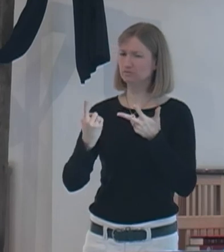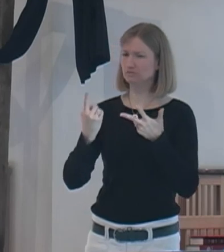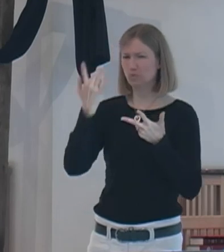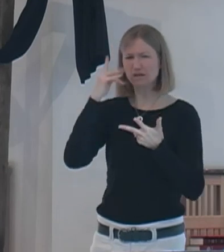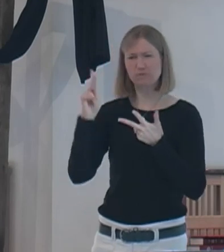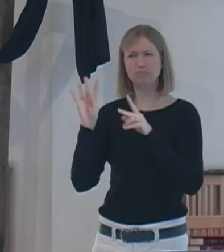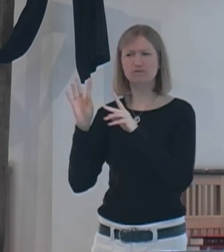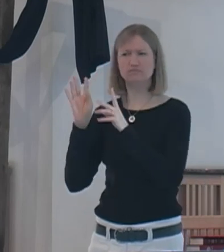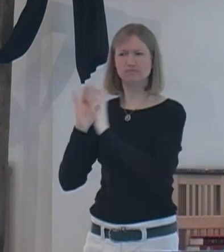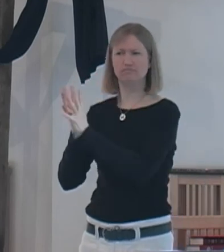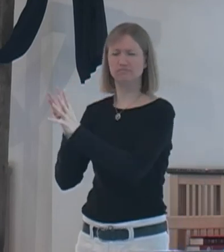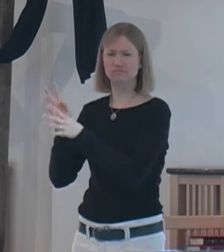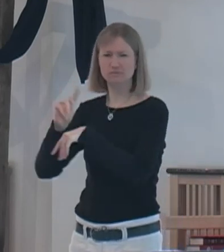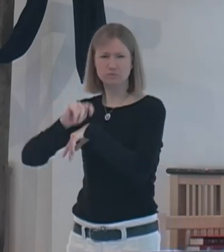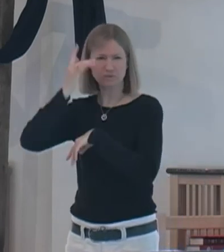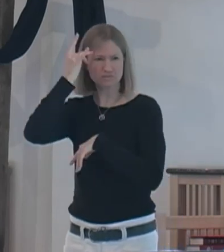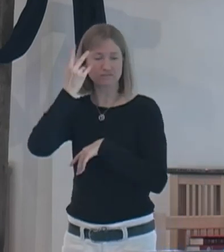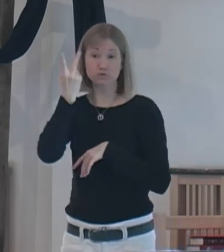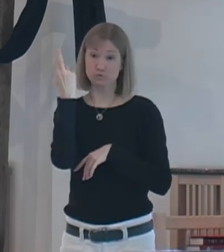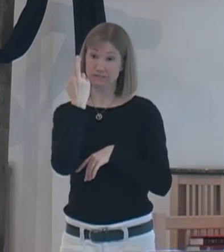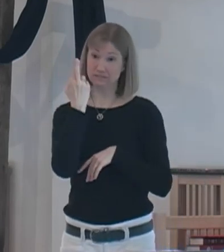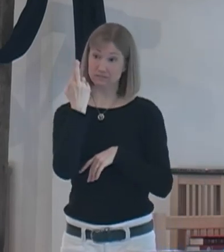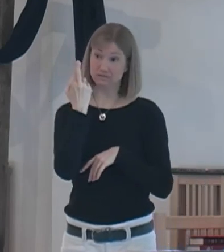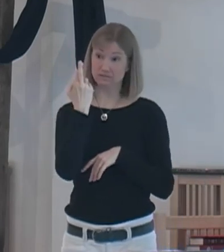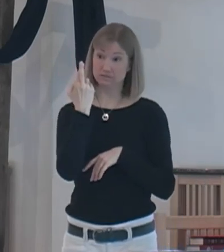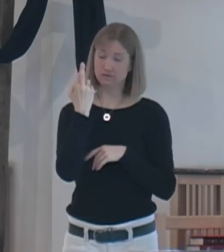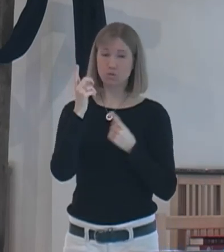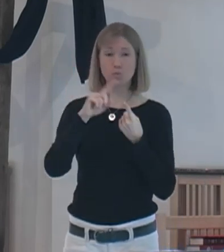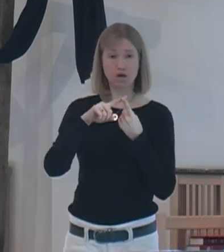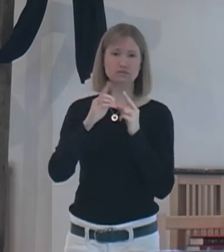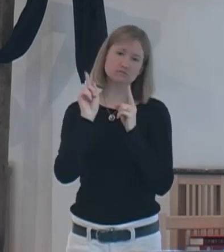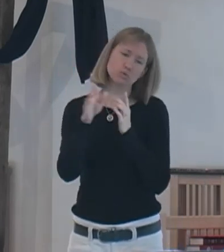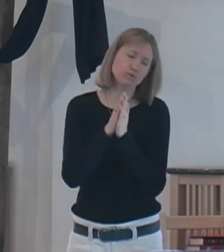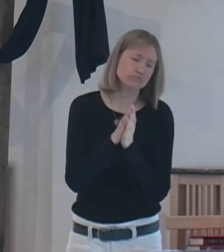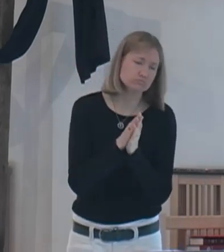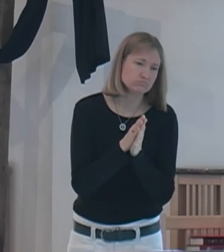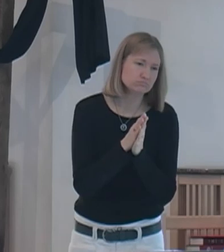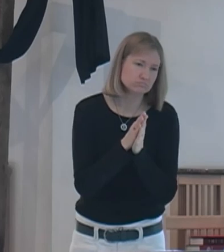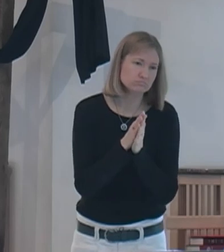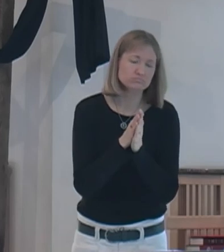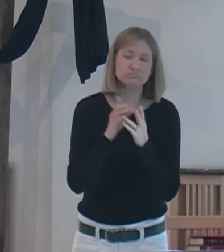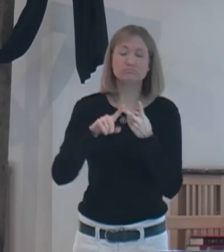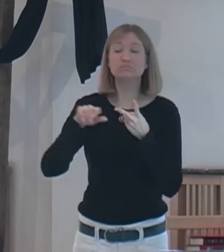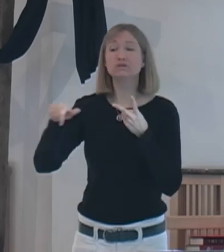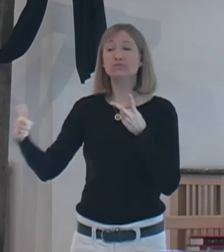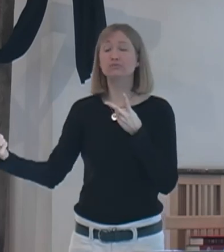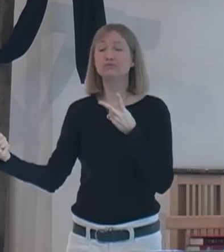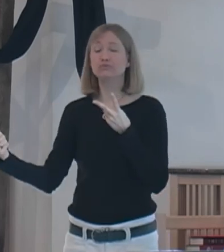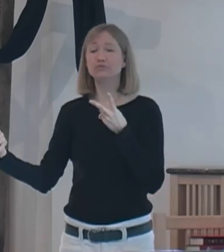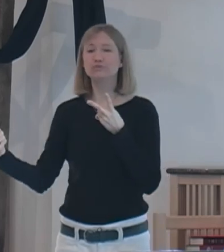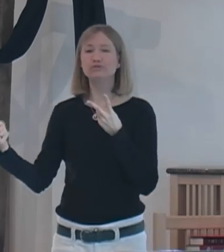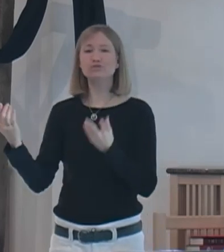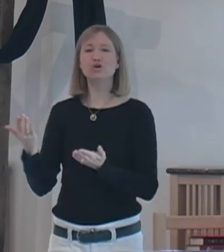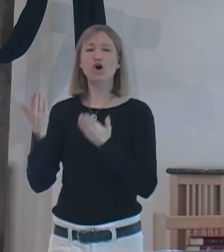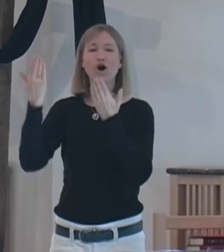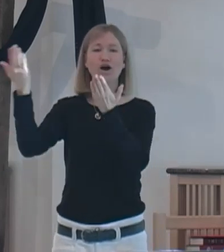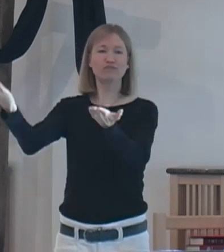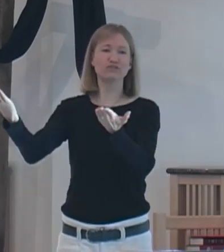People came to the temple for two reasons. One was to pray, and the other was to offer